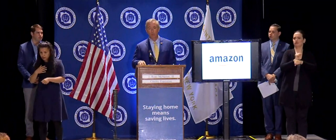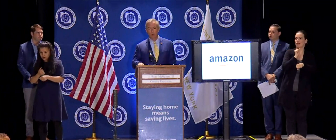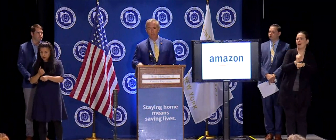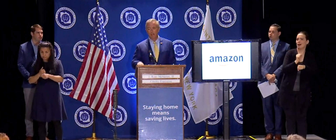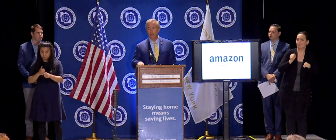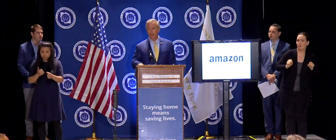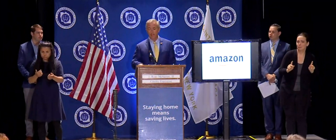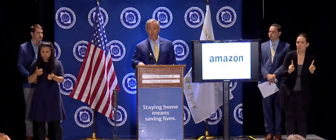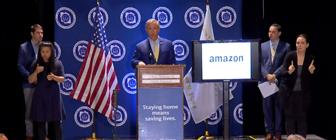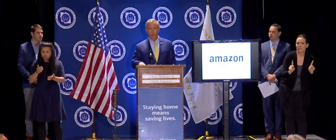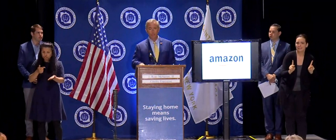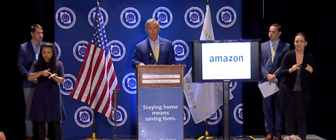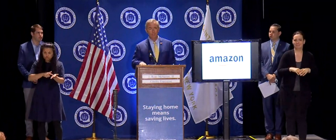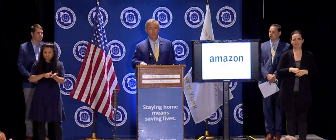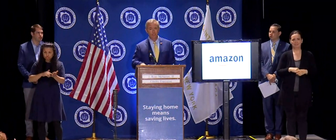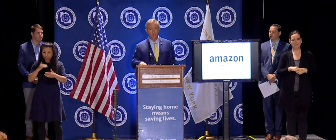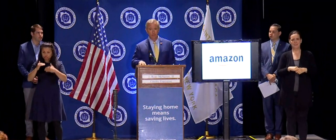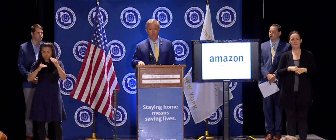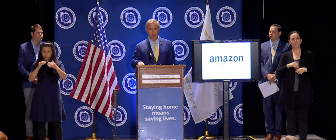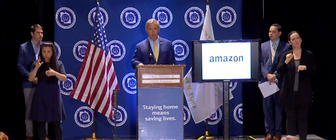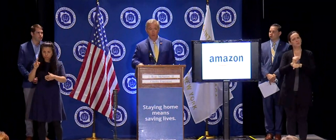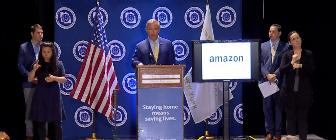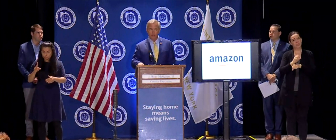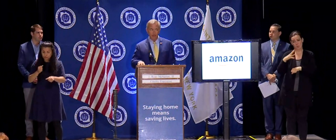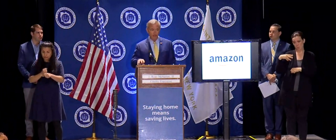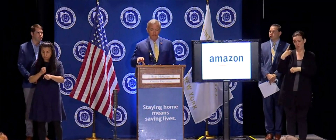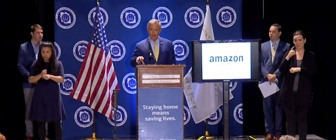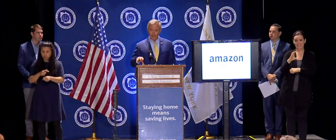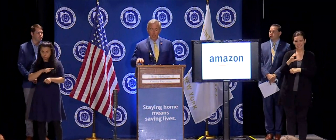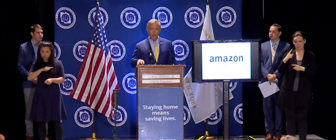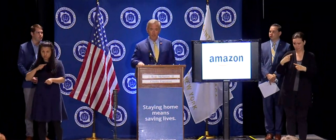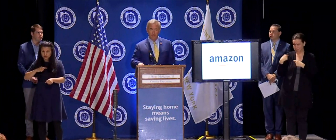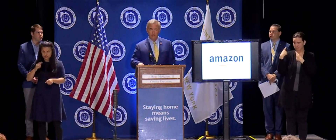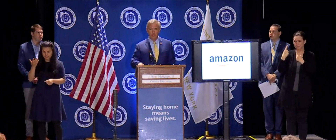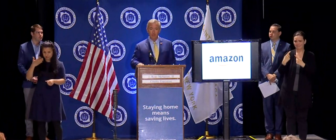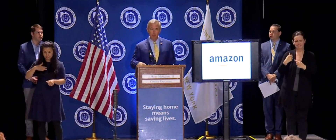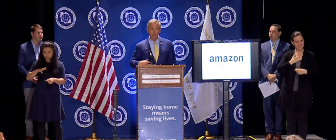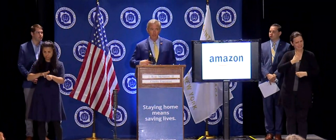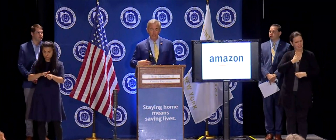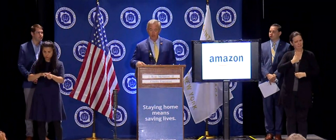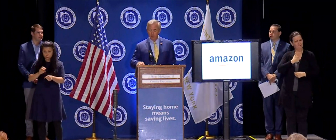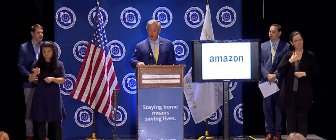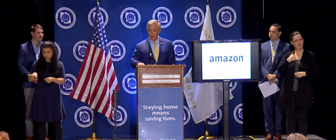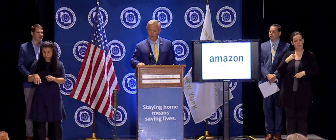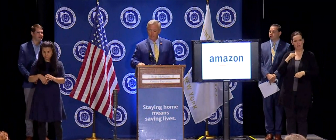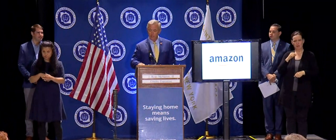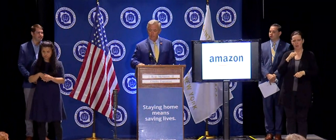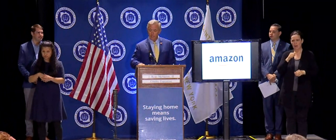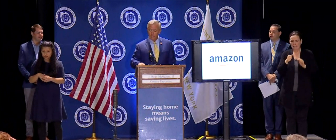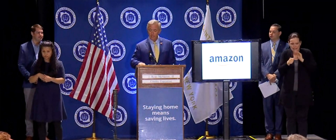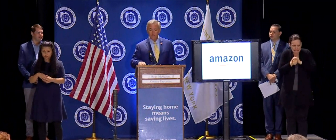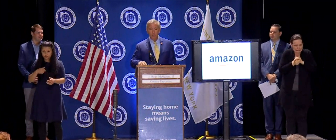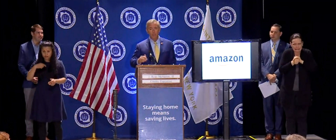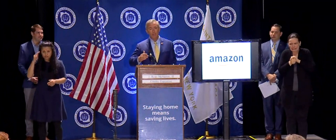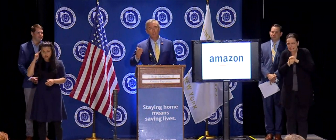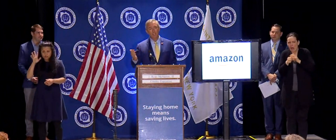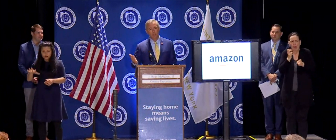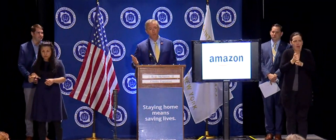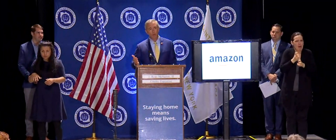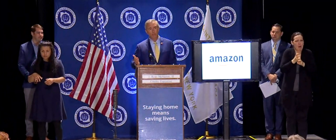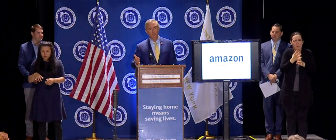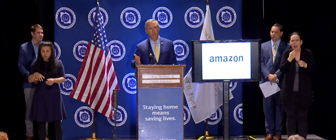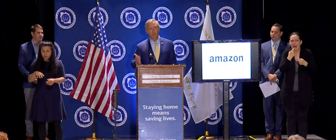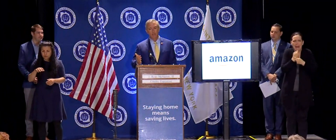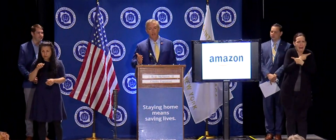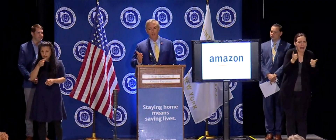the things I've been working on a lot down in Washington since this became known, and it's hard for me to keep a secret, I've been excited about this for a while, is the other side